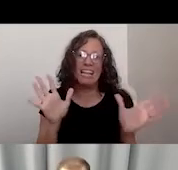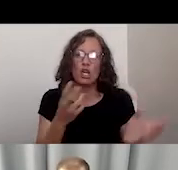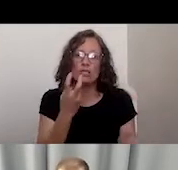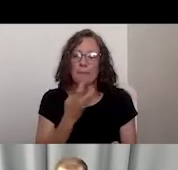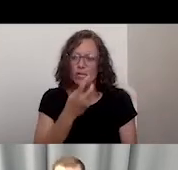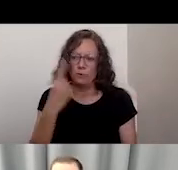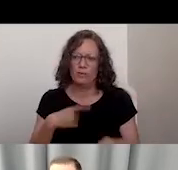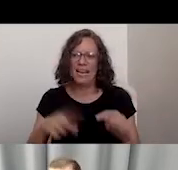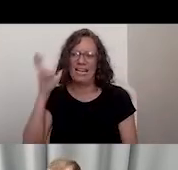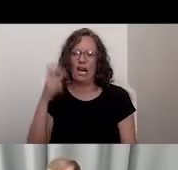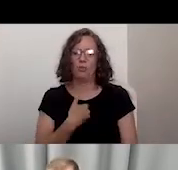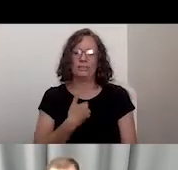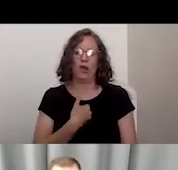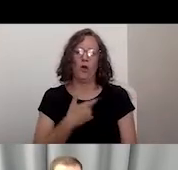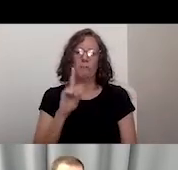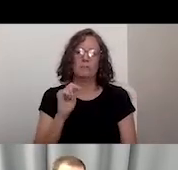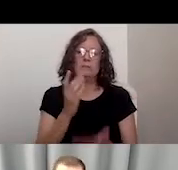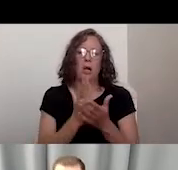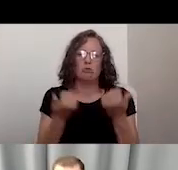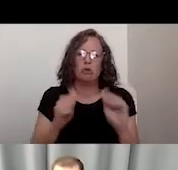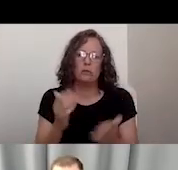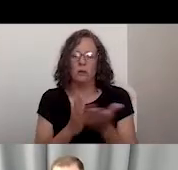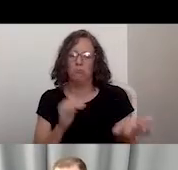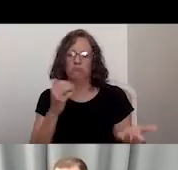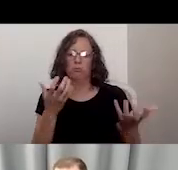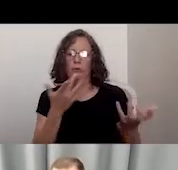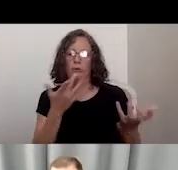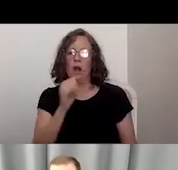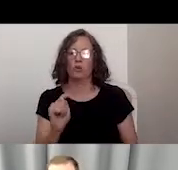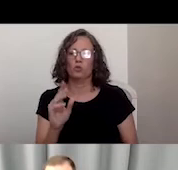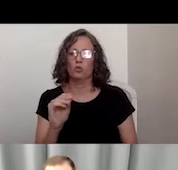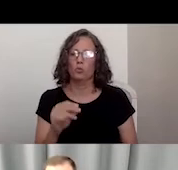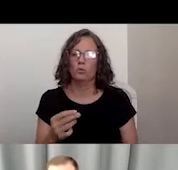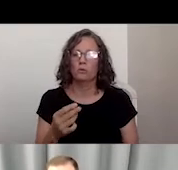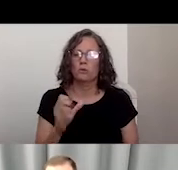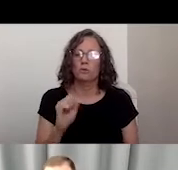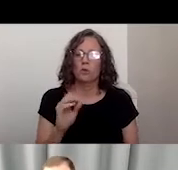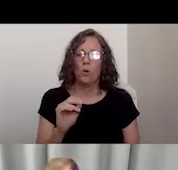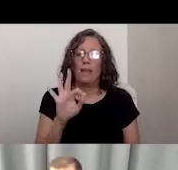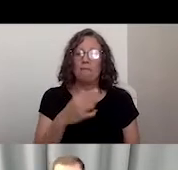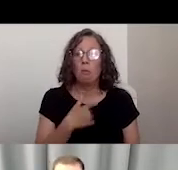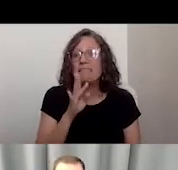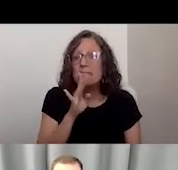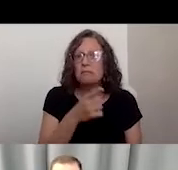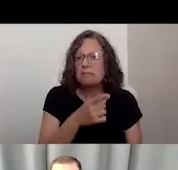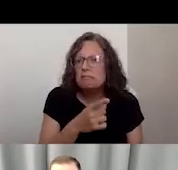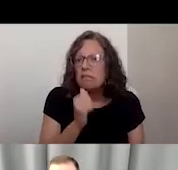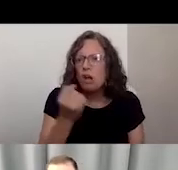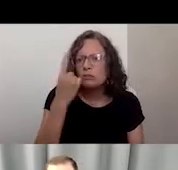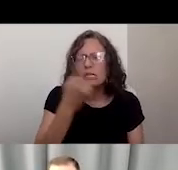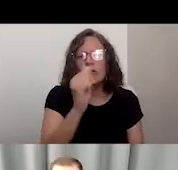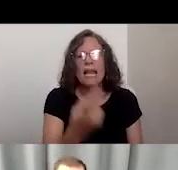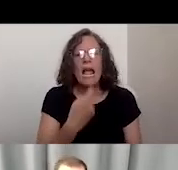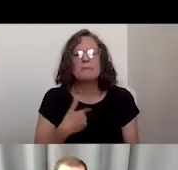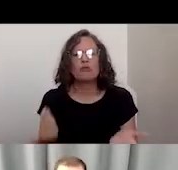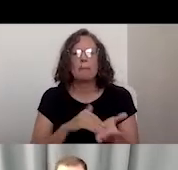will speak with you. Sometimes deaf folks don't have the clearest speech, even though they're trying to talk with you. So